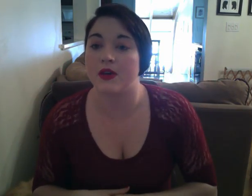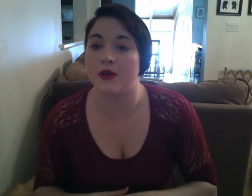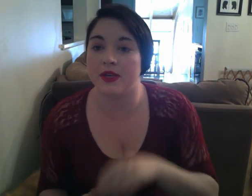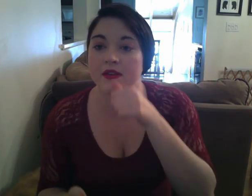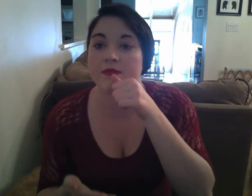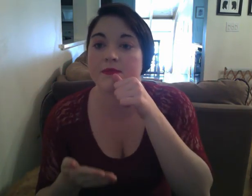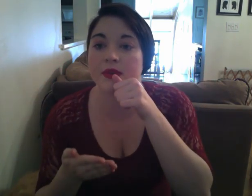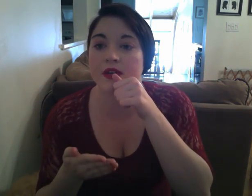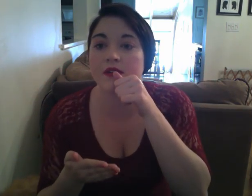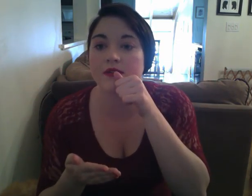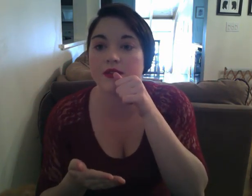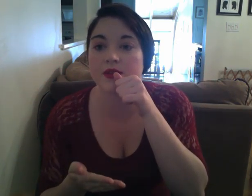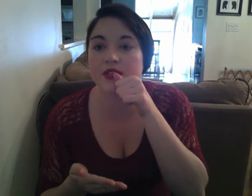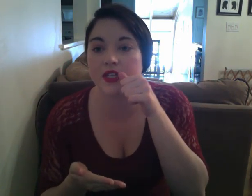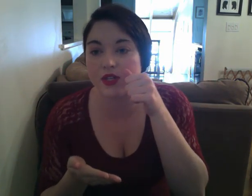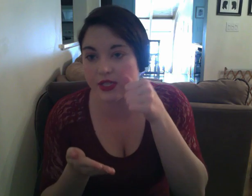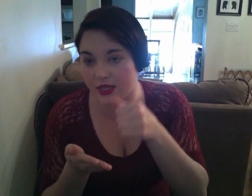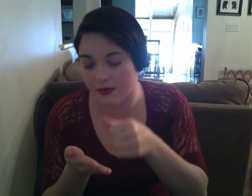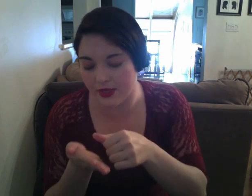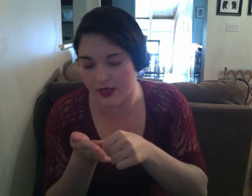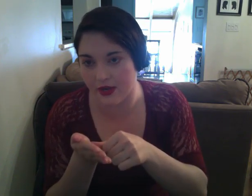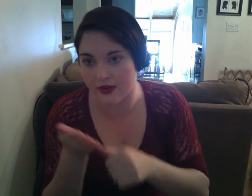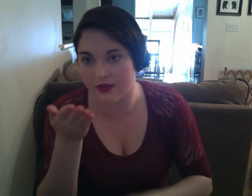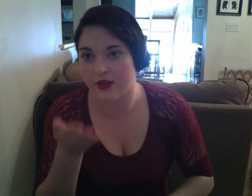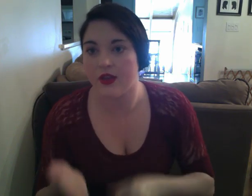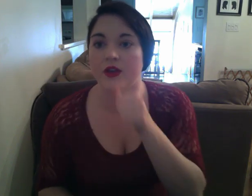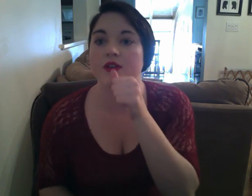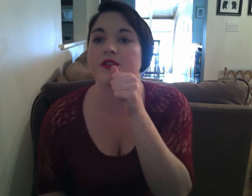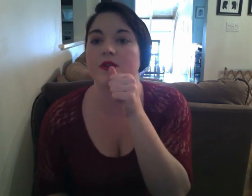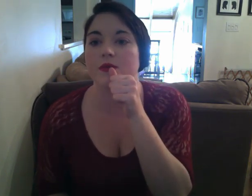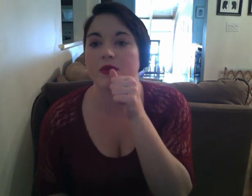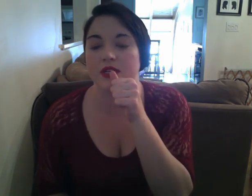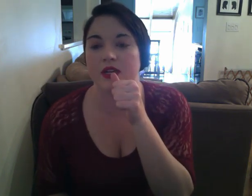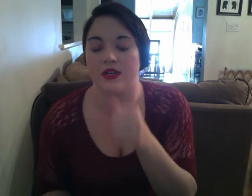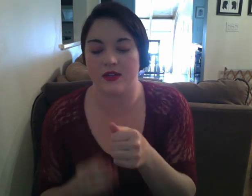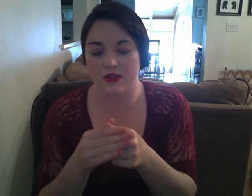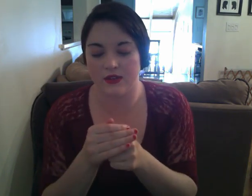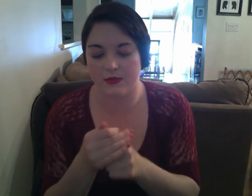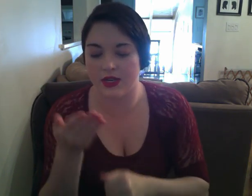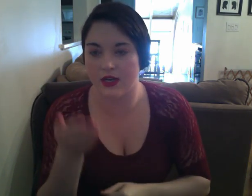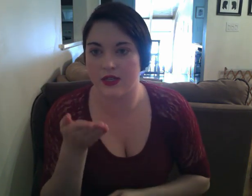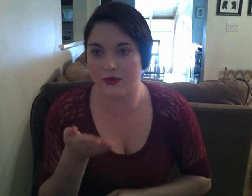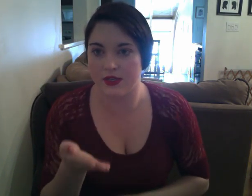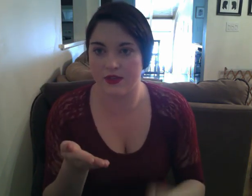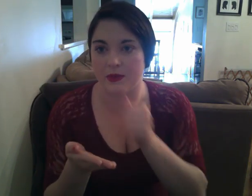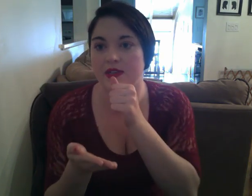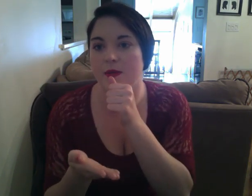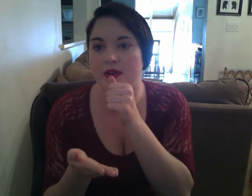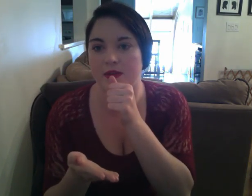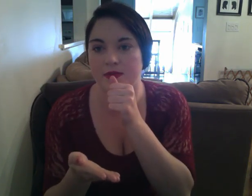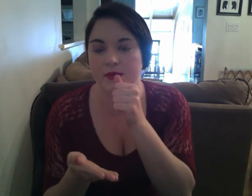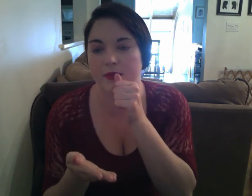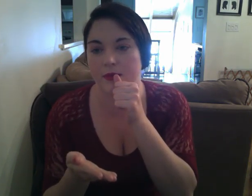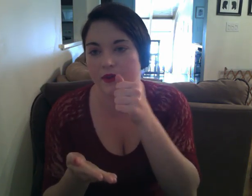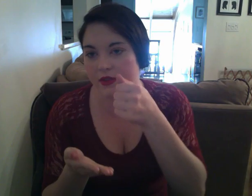Mailman. Mail. So it's like you're stamping it on. So my non-dominancy or my dominant comes up to my mouth.